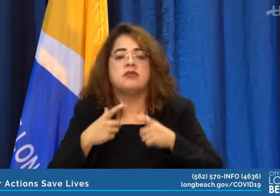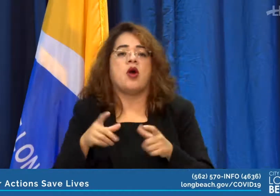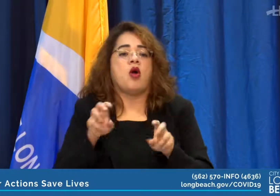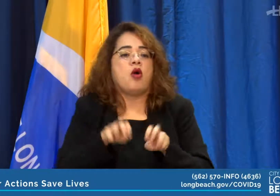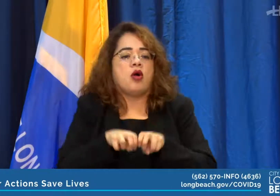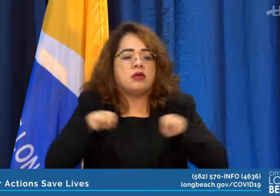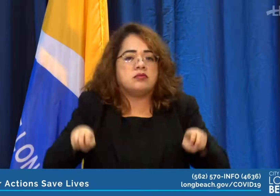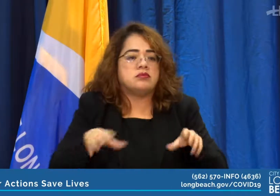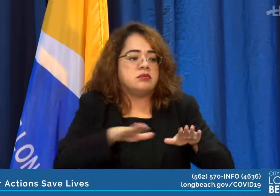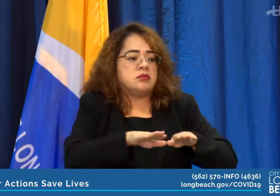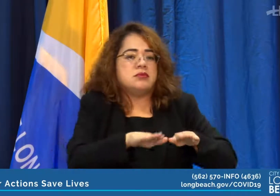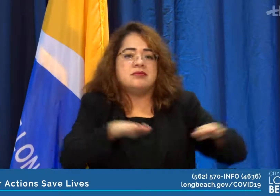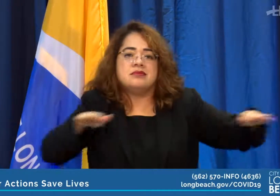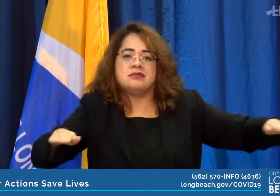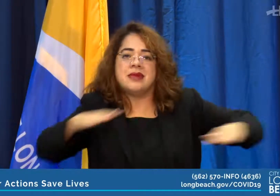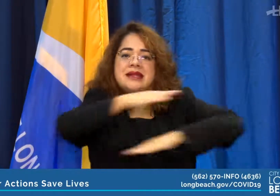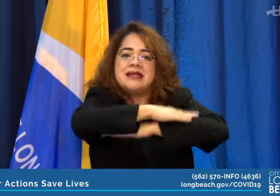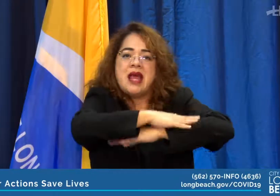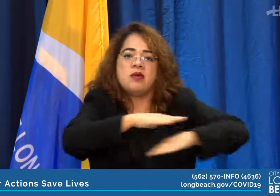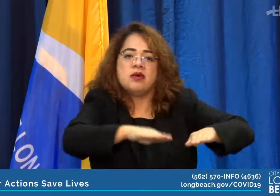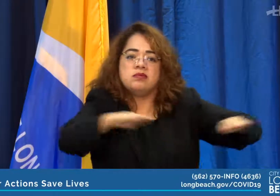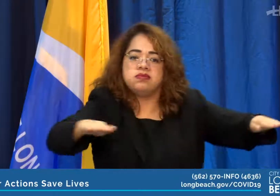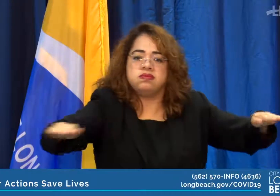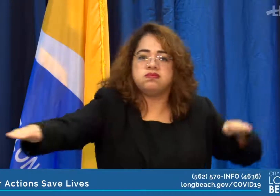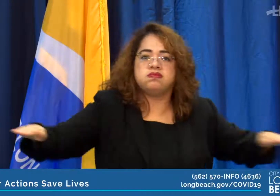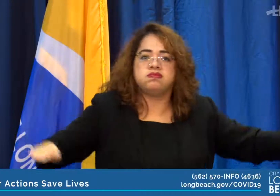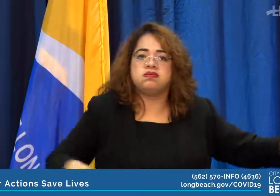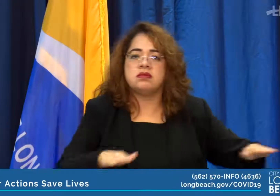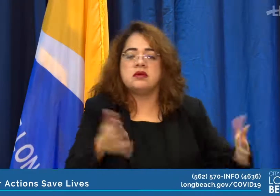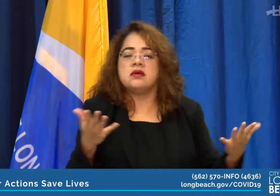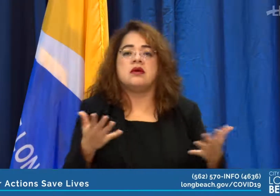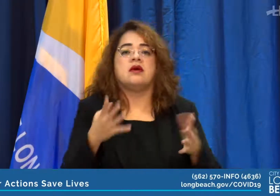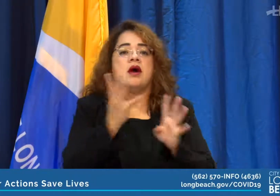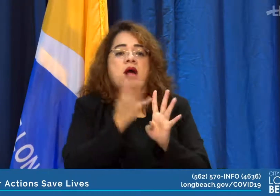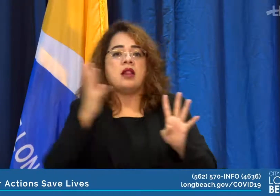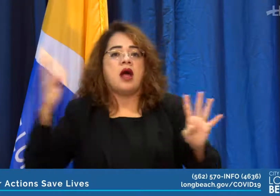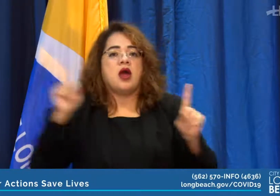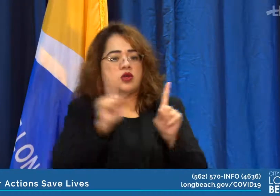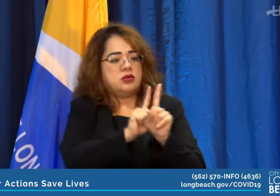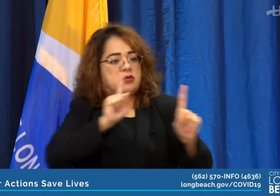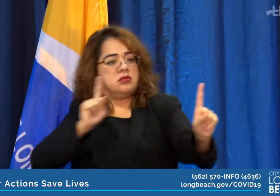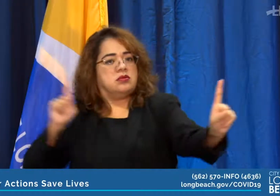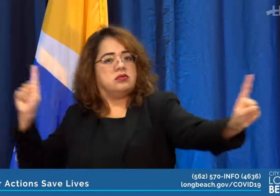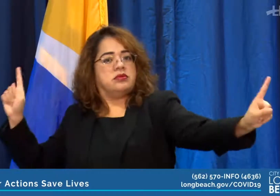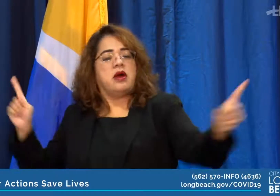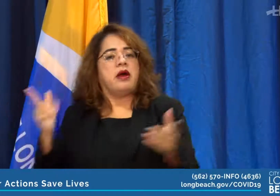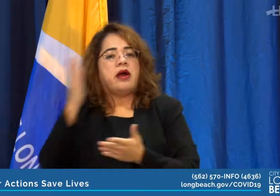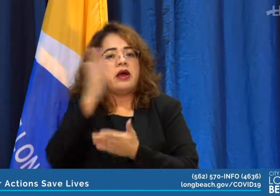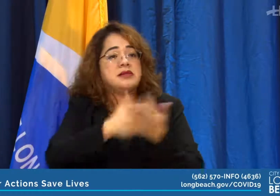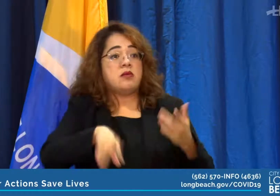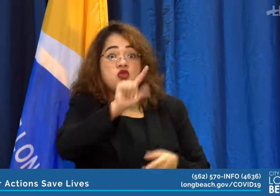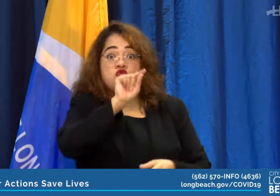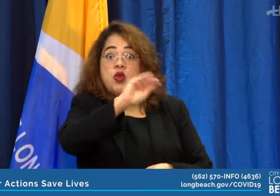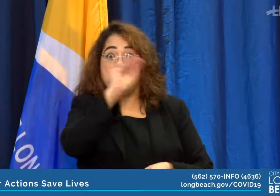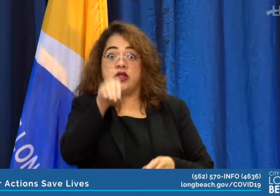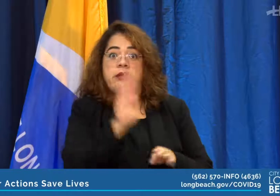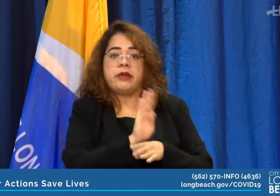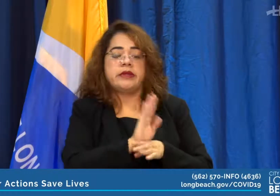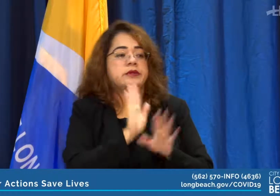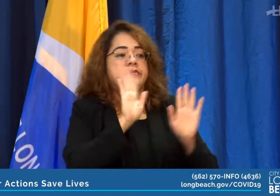distancing, how things are set up, how people are waiting in line, and all of those different places. So that is the key